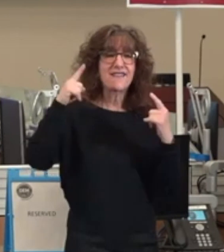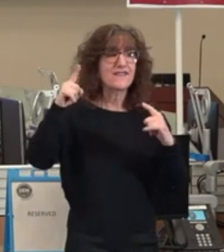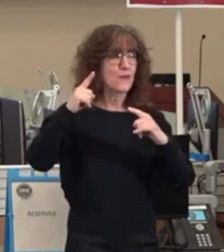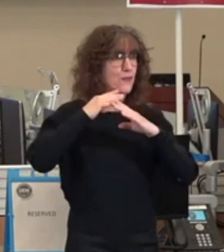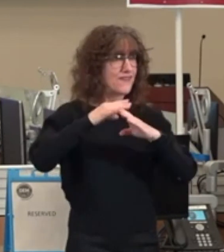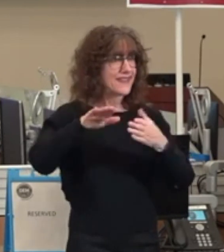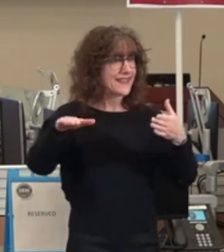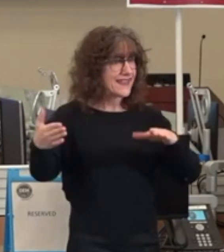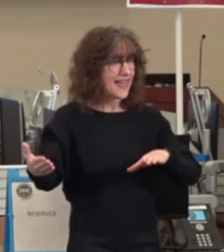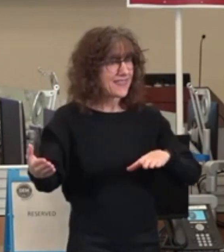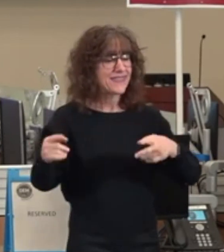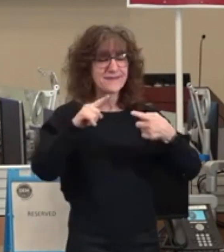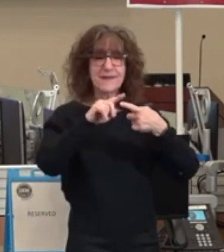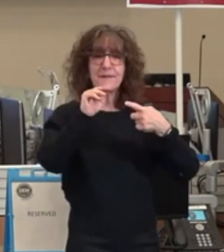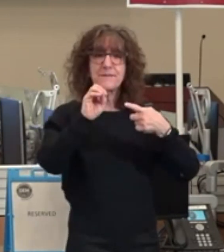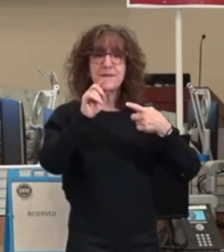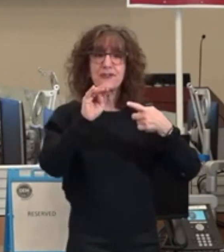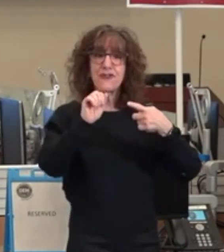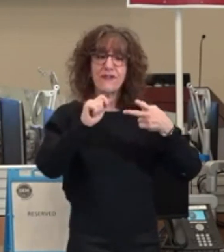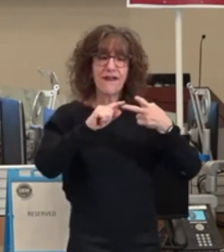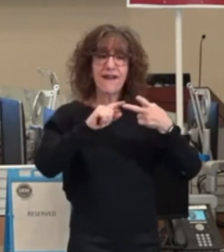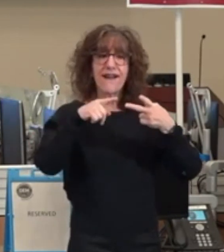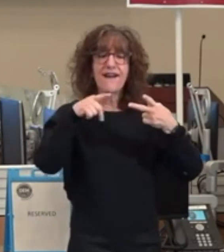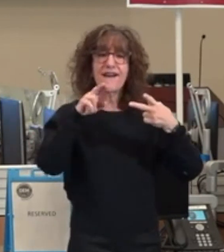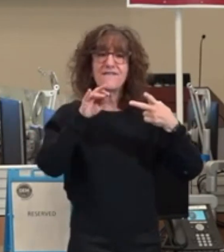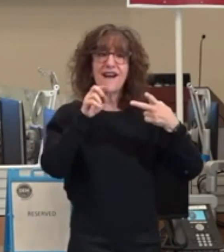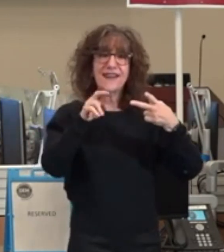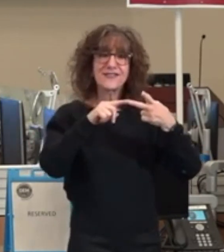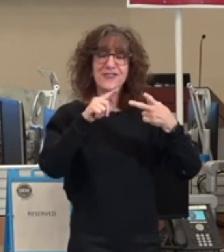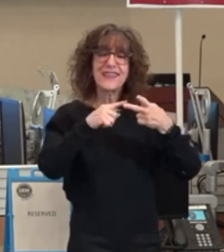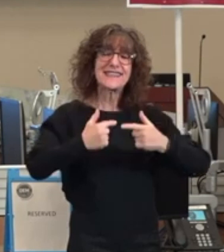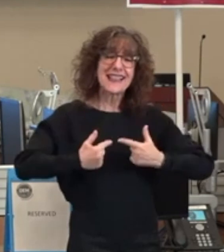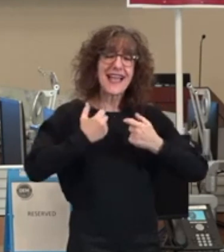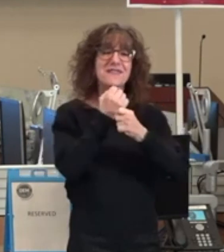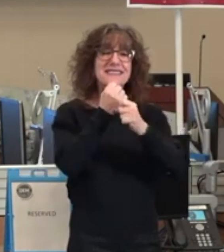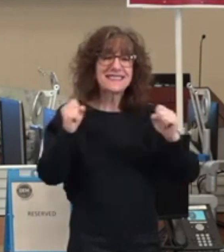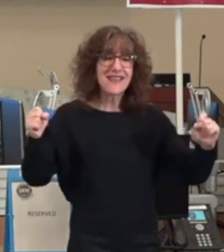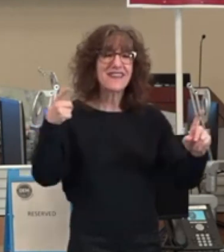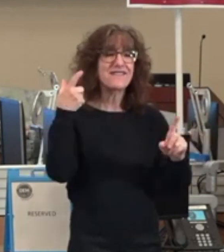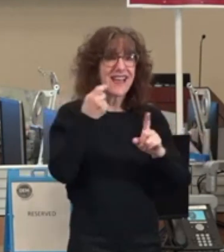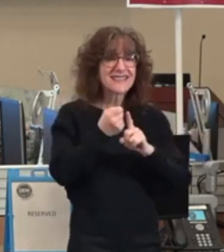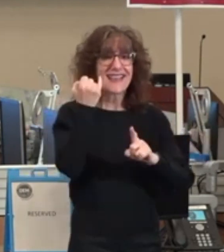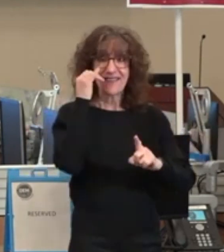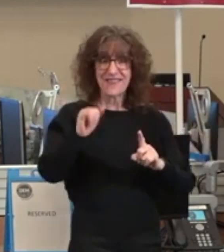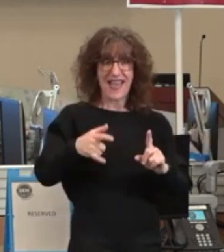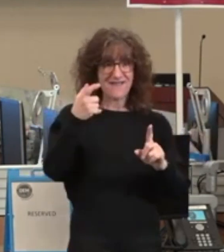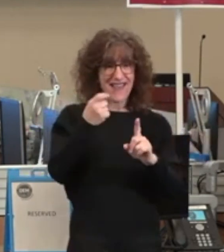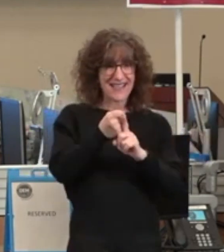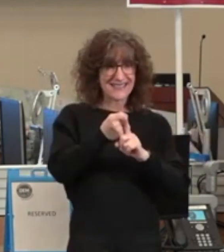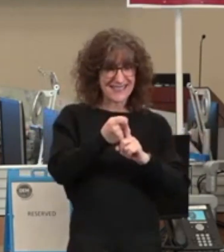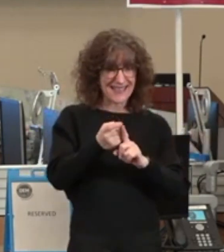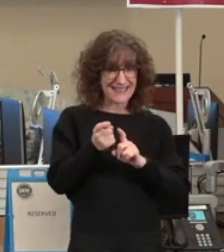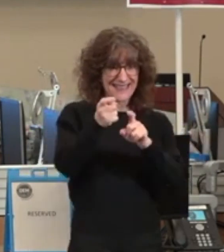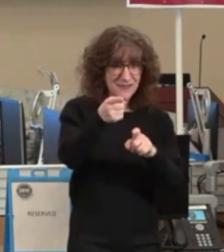death, just like Moderna, just like Pfizer. It's a life-saving vaccine. If that vaccine becomes available